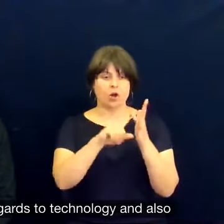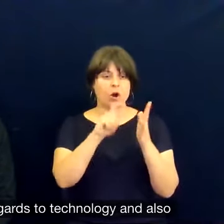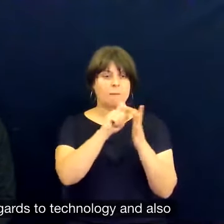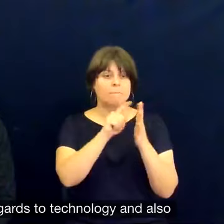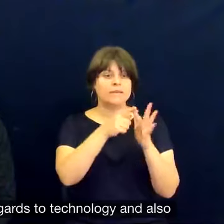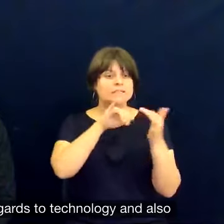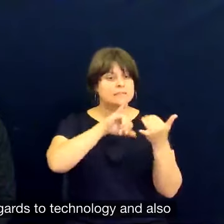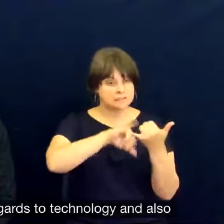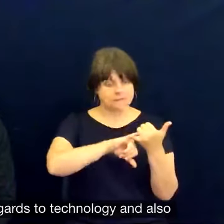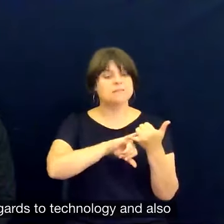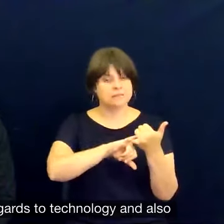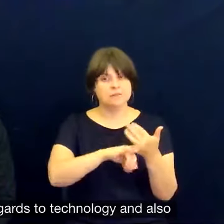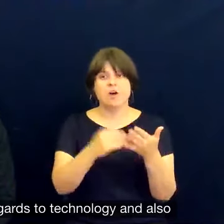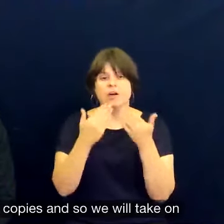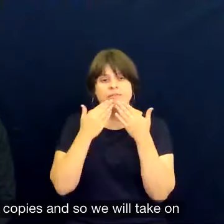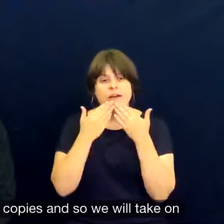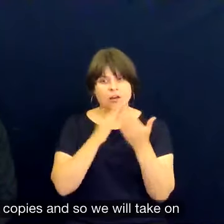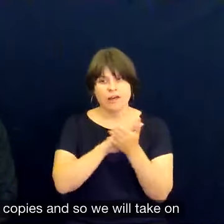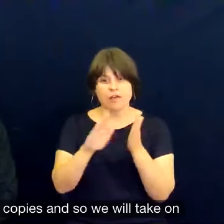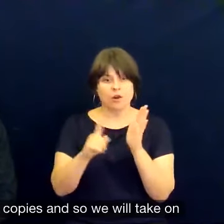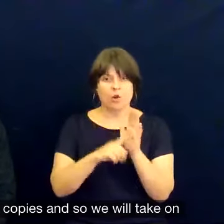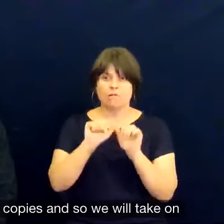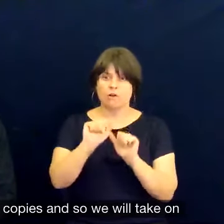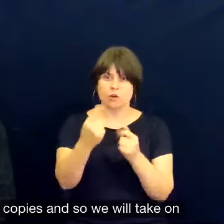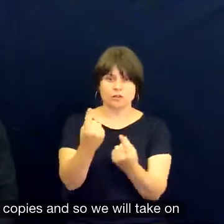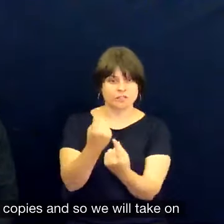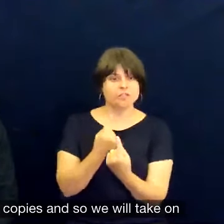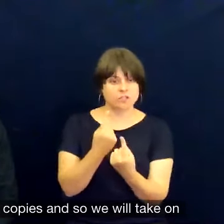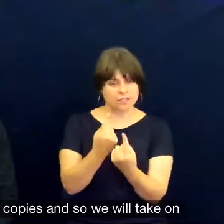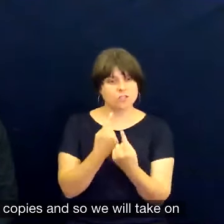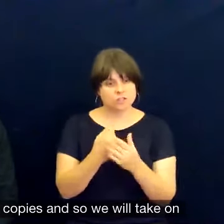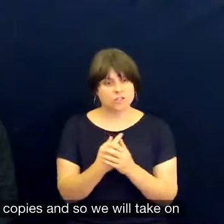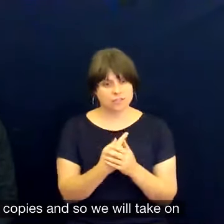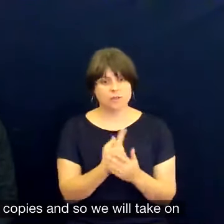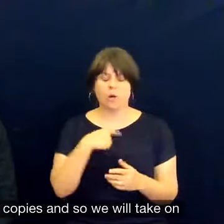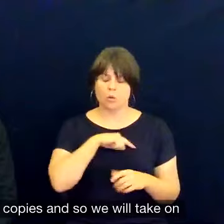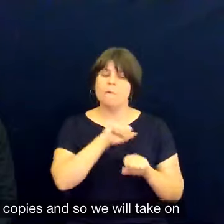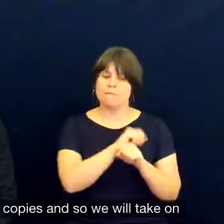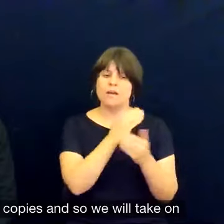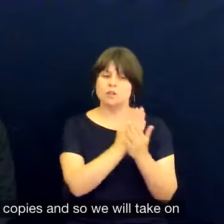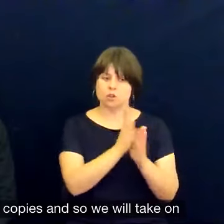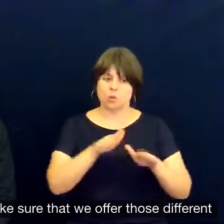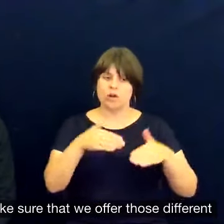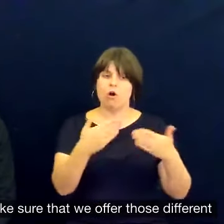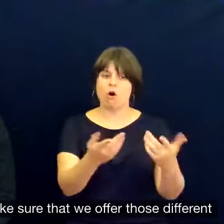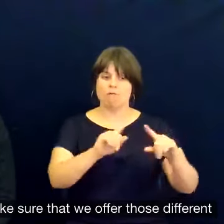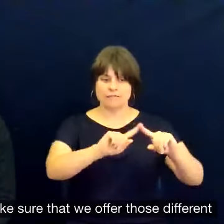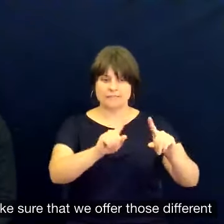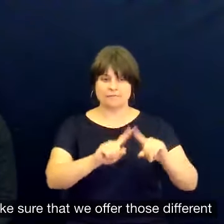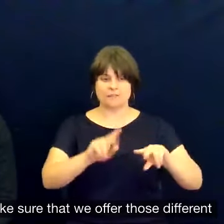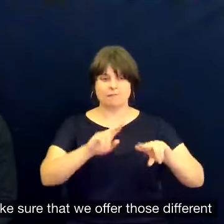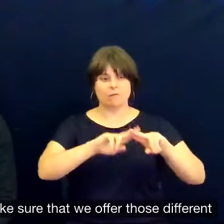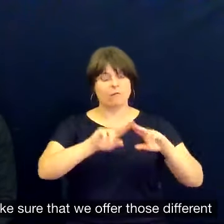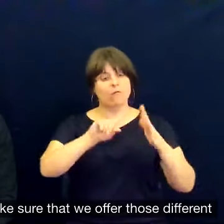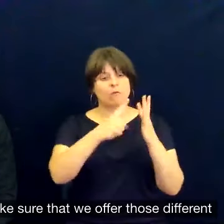that suggestion, and to make sure that we offer those different formats that might be useful for any